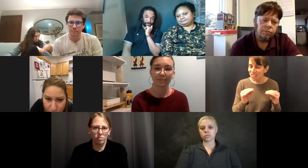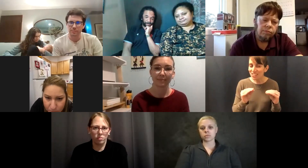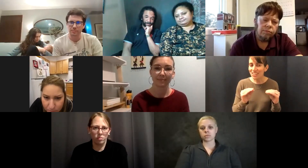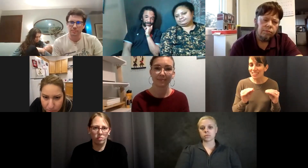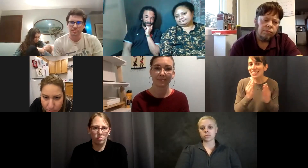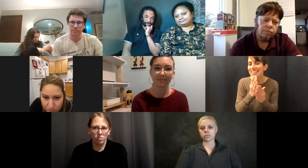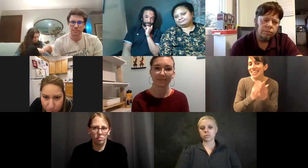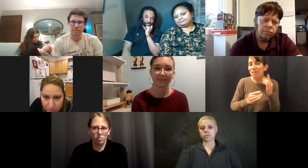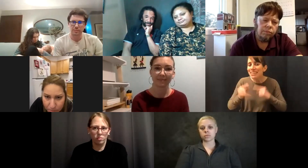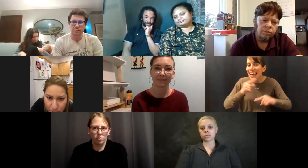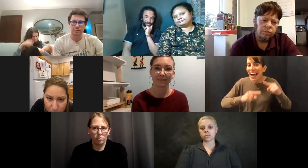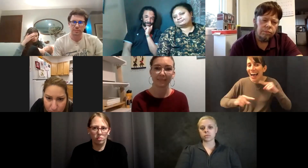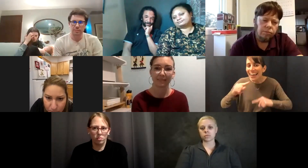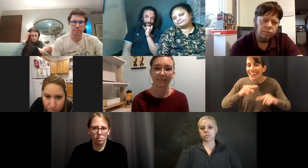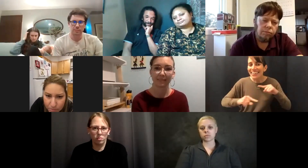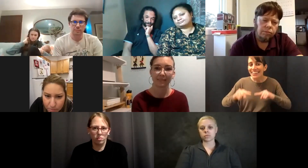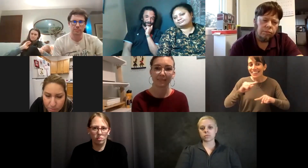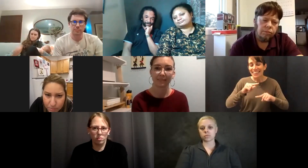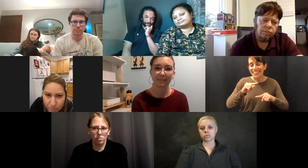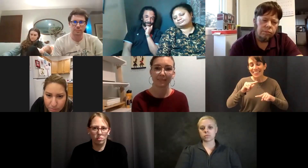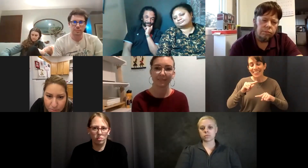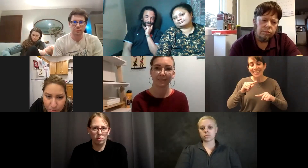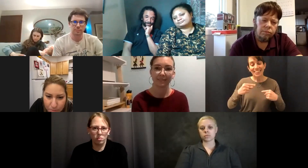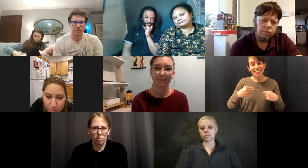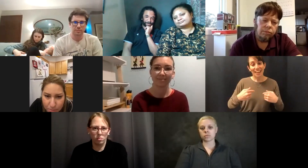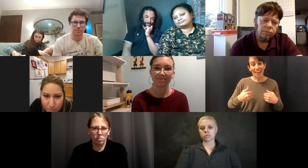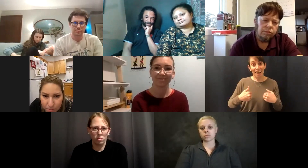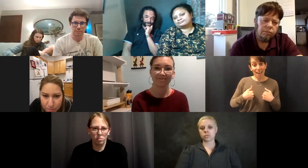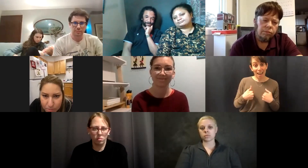sign language because I have